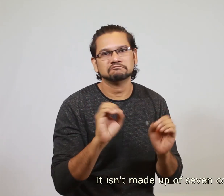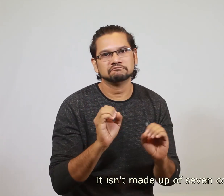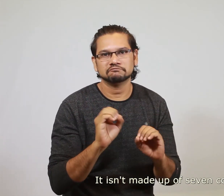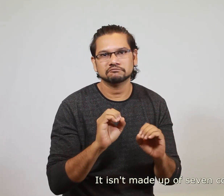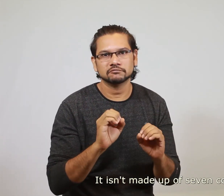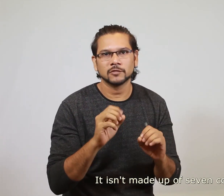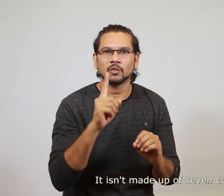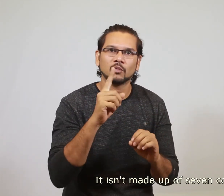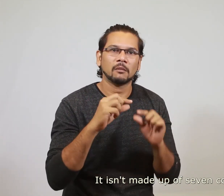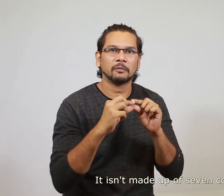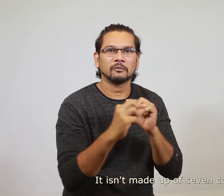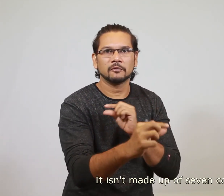up of 7 colors.